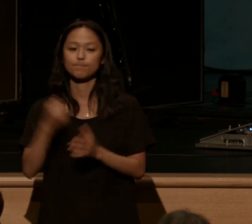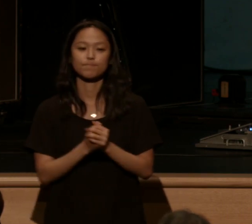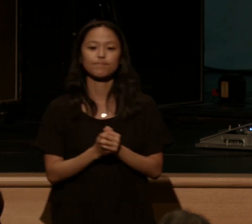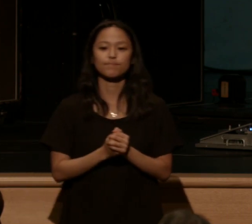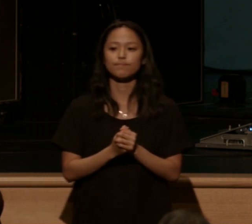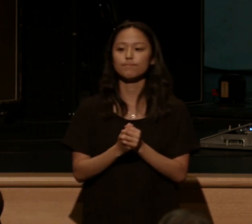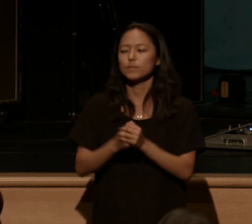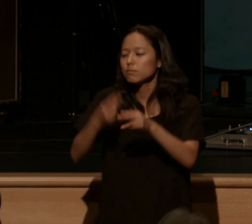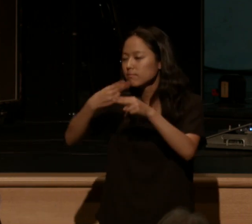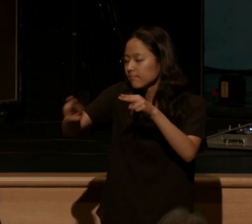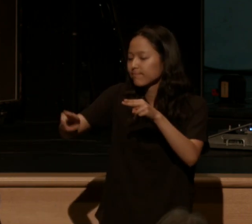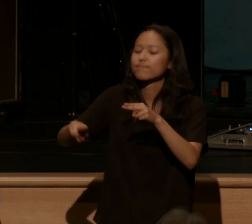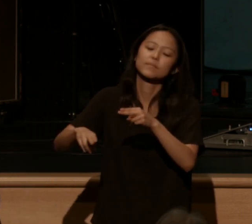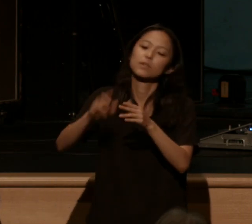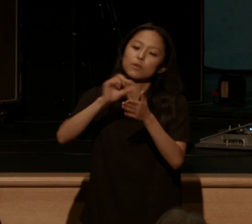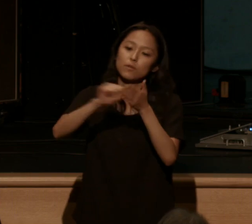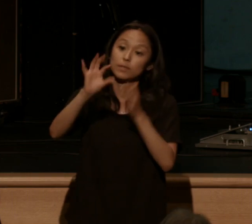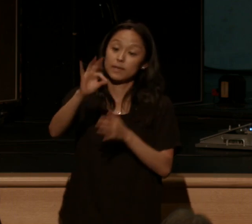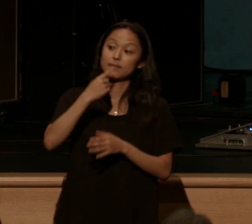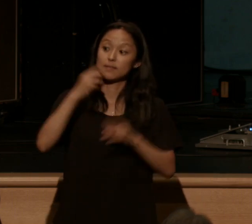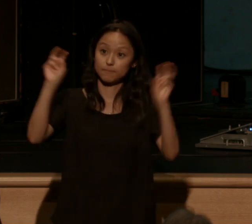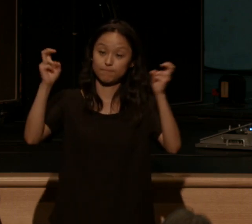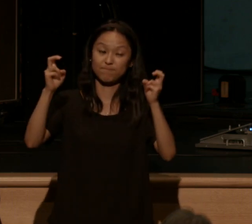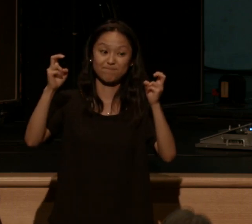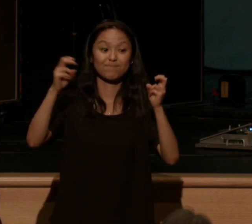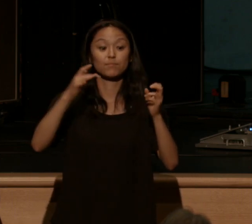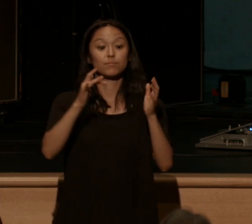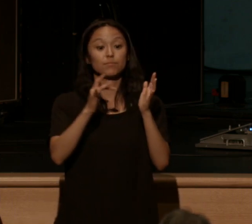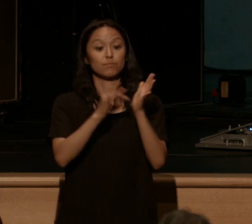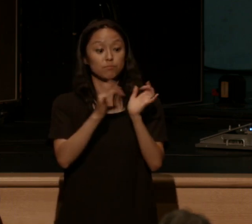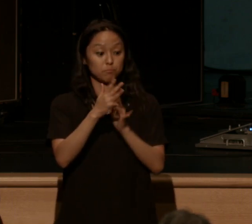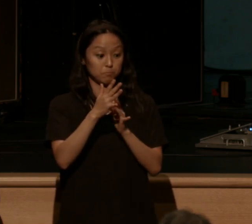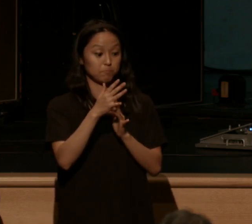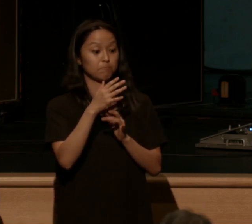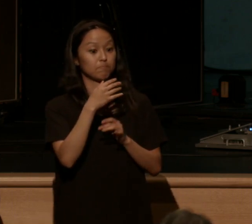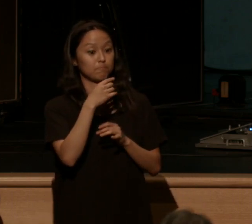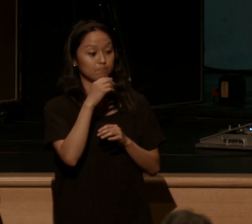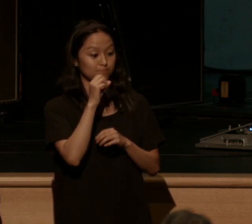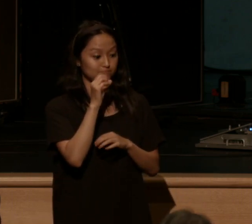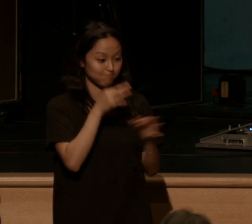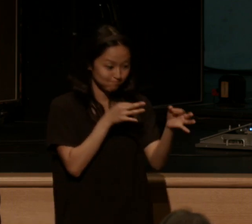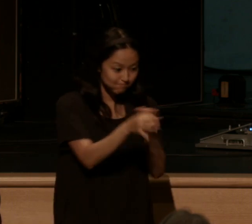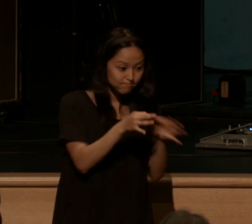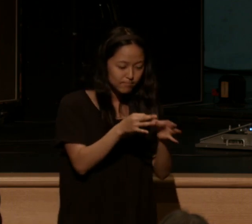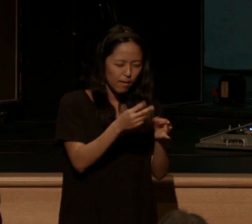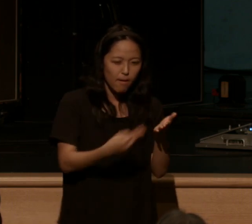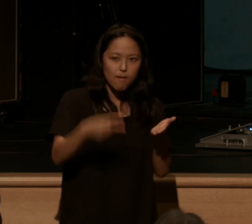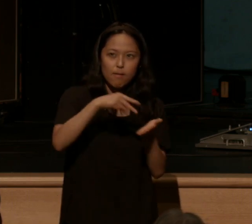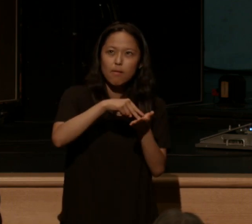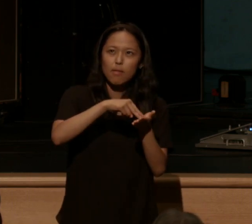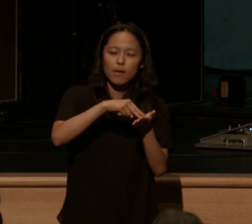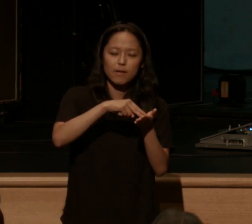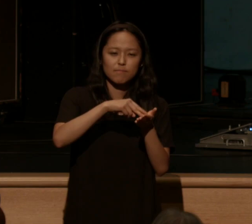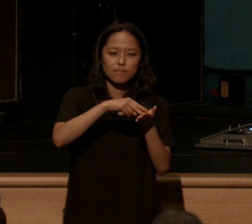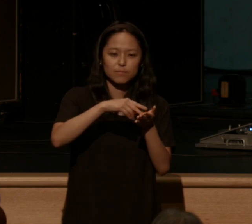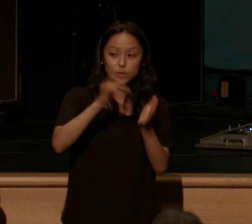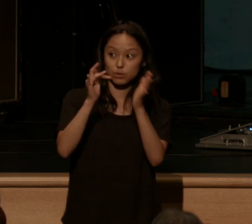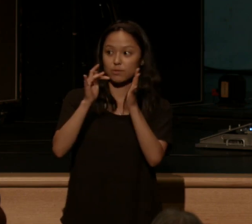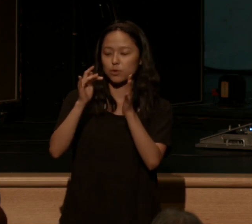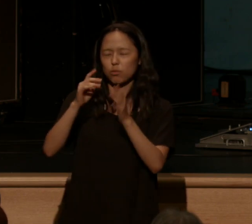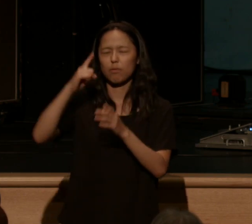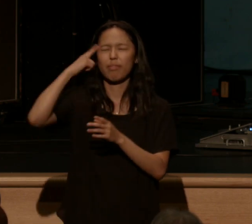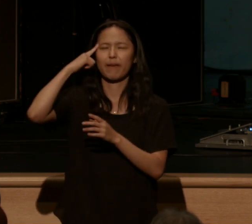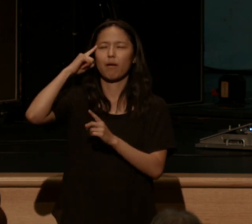but verse 9, it says, and when he had said these things, as they were looking on, he was lifted up. I mean, live in the text,